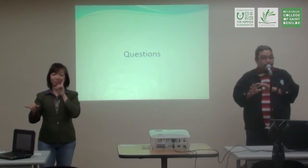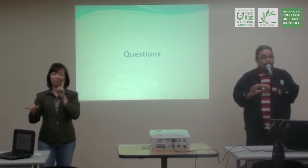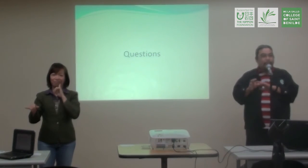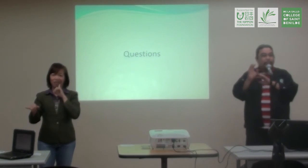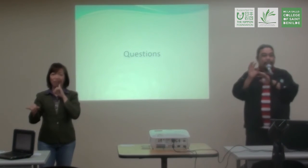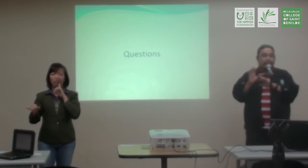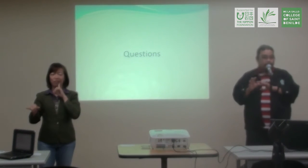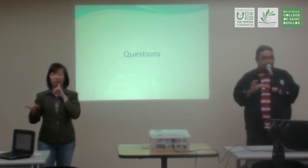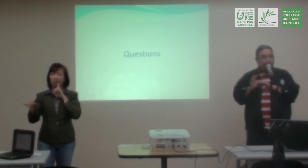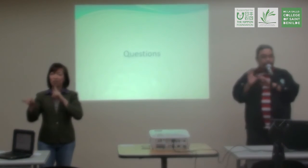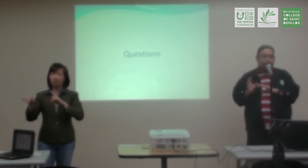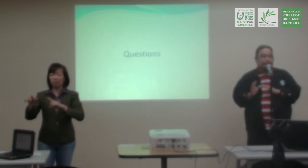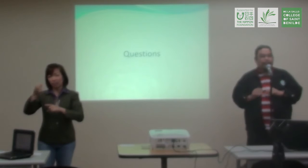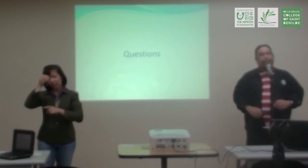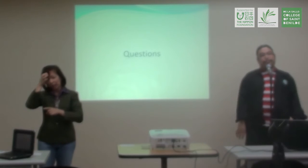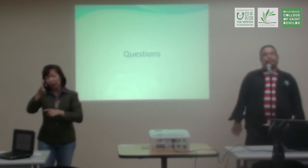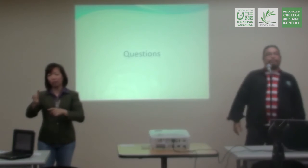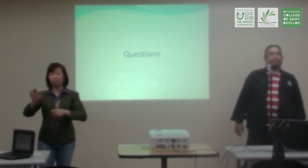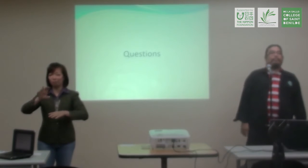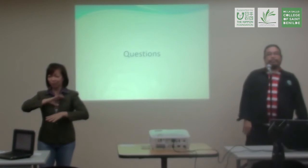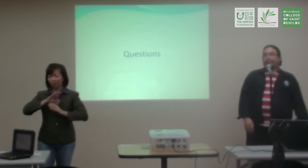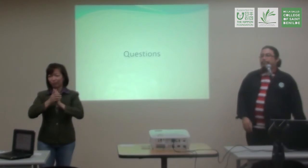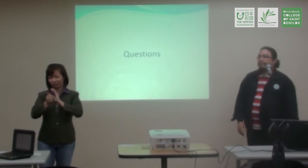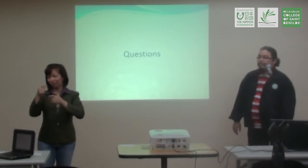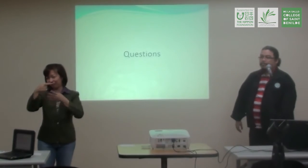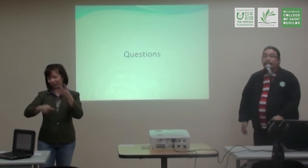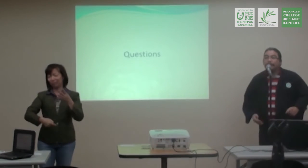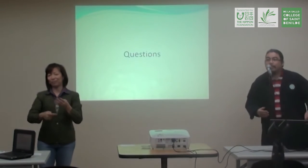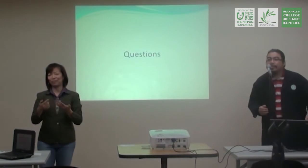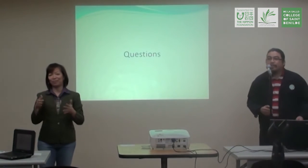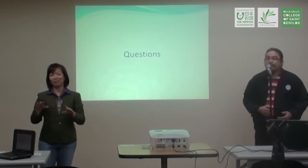deaf competencies, the deaf skills, and so on.